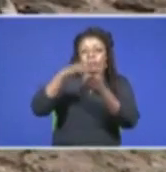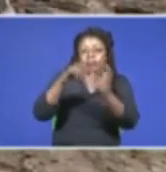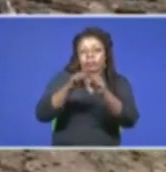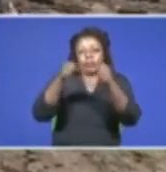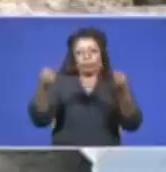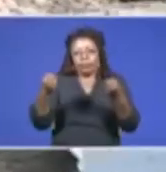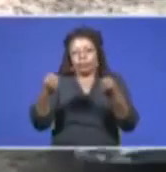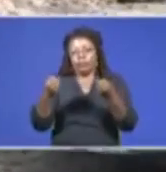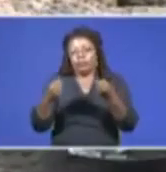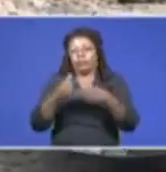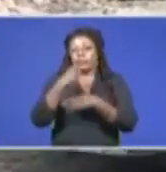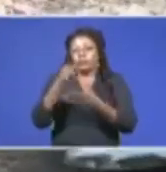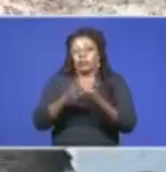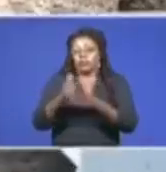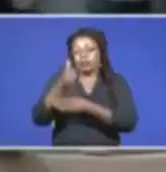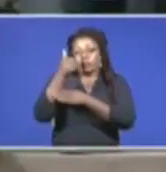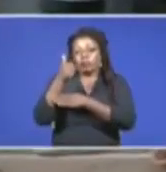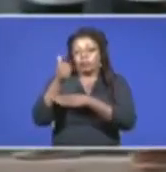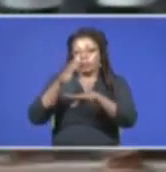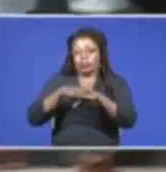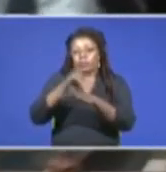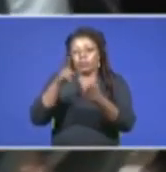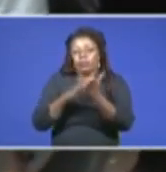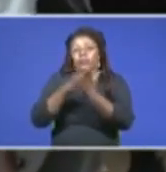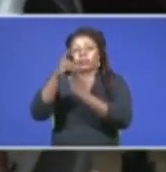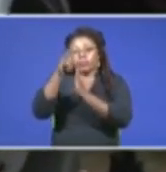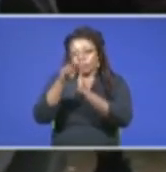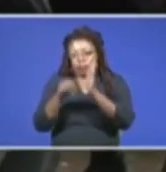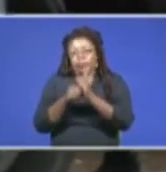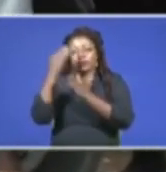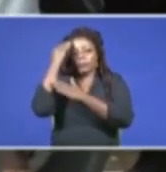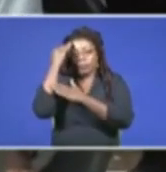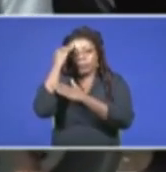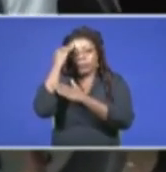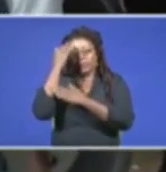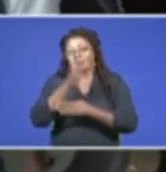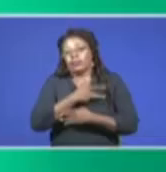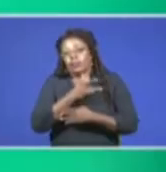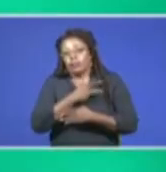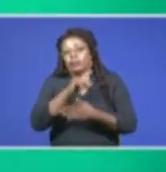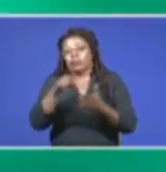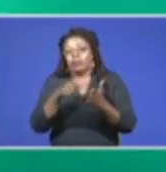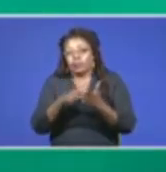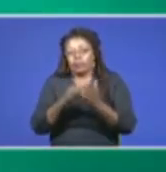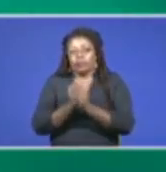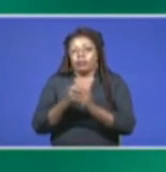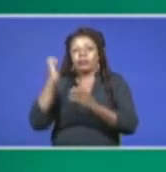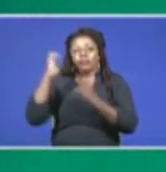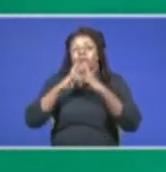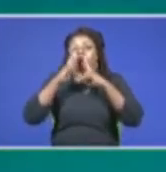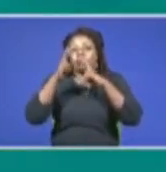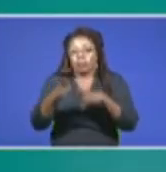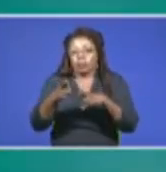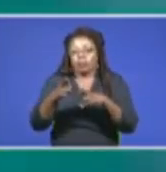The minister says officials are staying on top of the latest developments and are also mindful of the sensitivity of the matter. He responded this